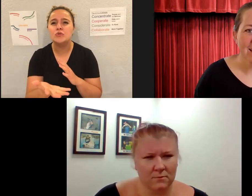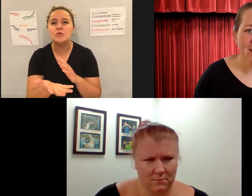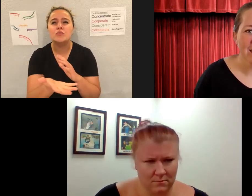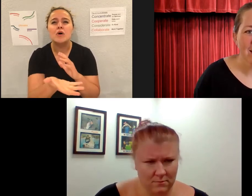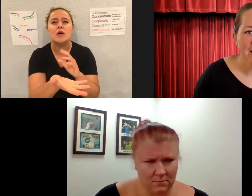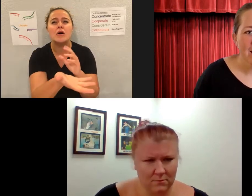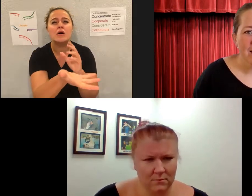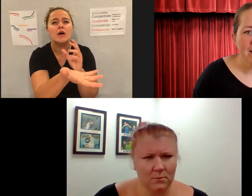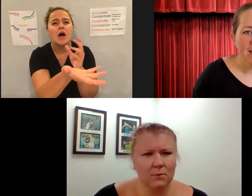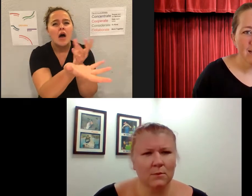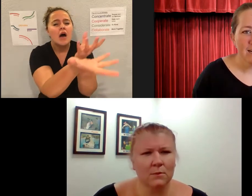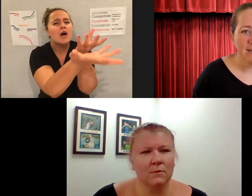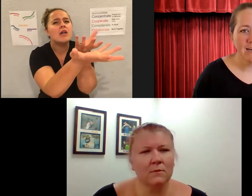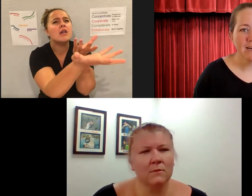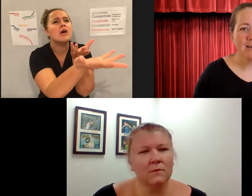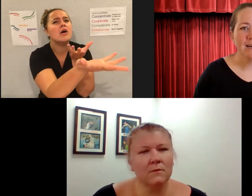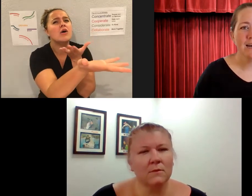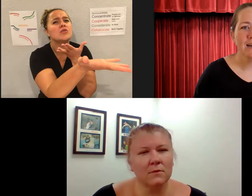Ojuma,